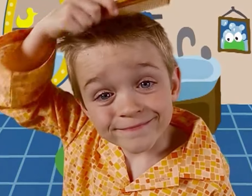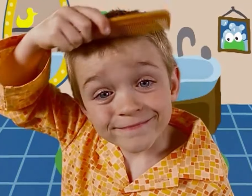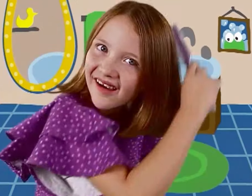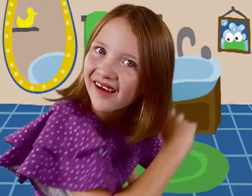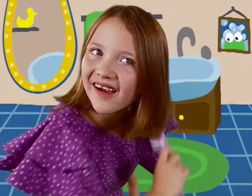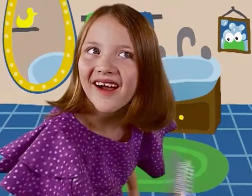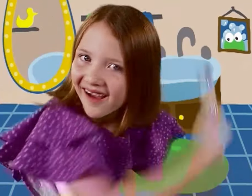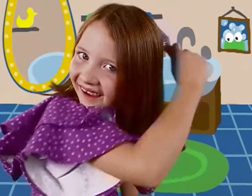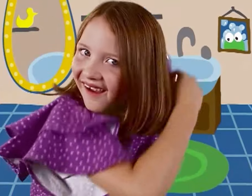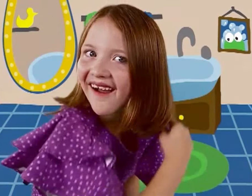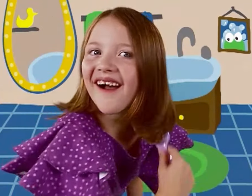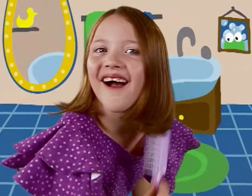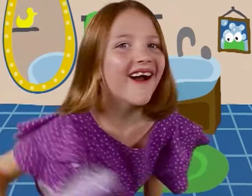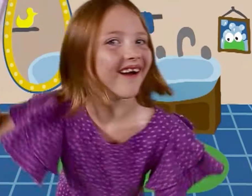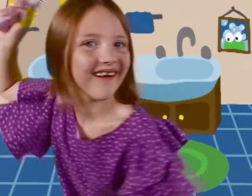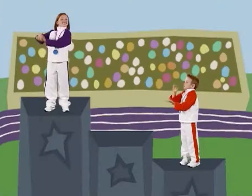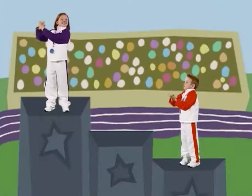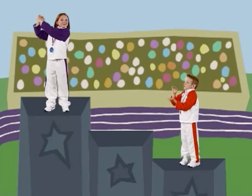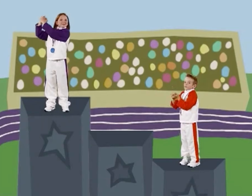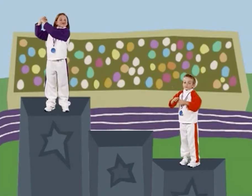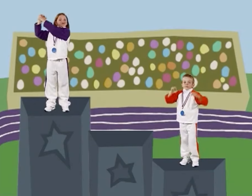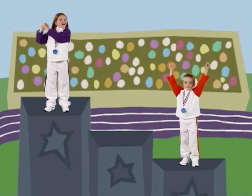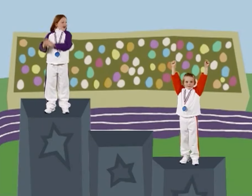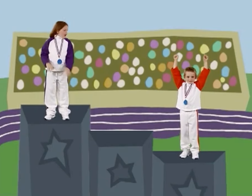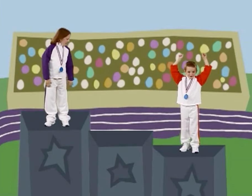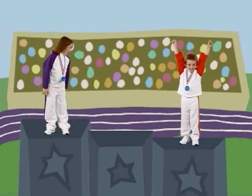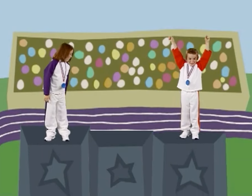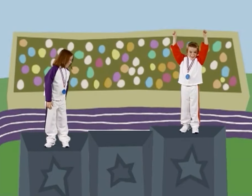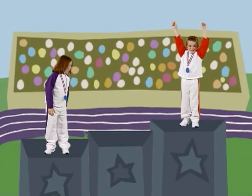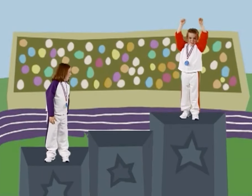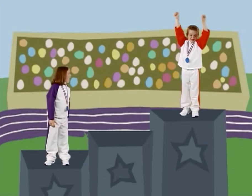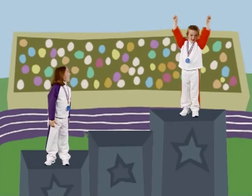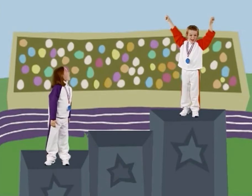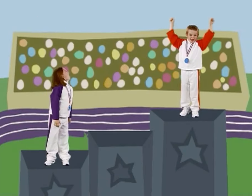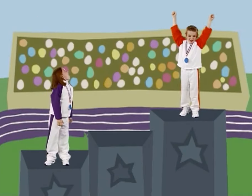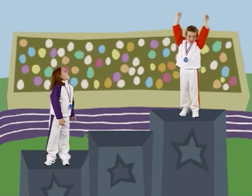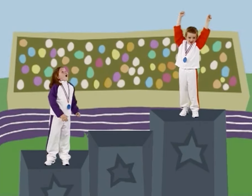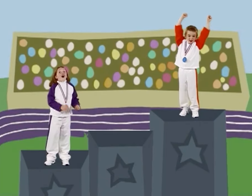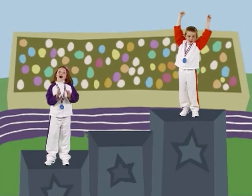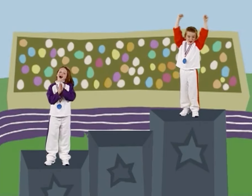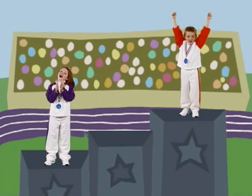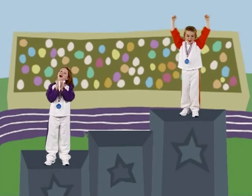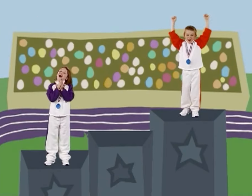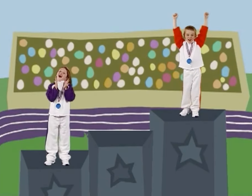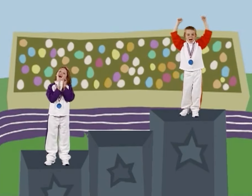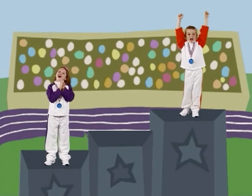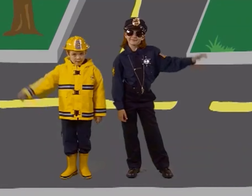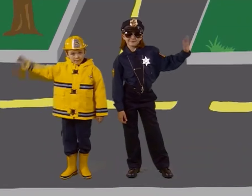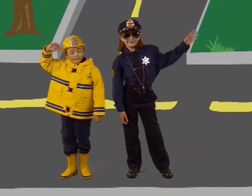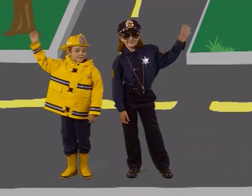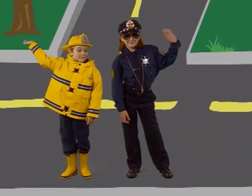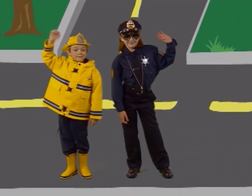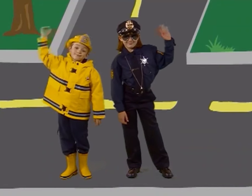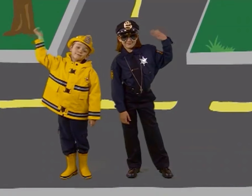and Leah. It's signing time with Alex and Leah. It's signing time